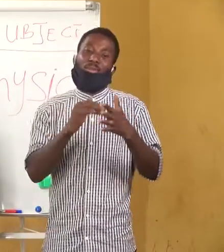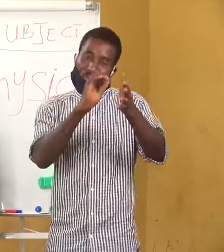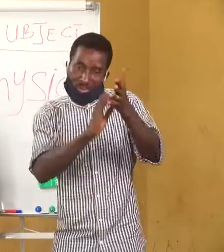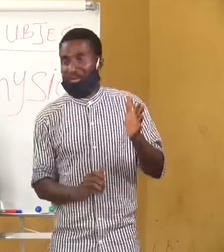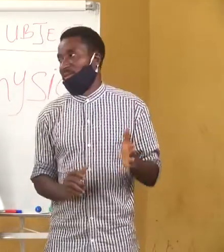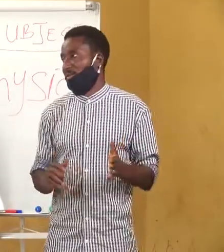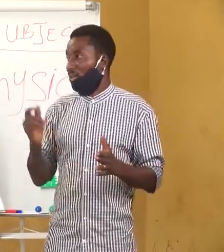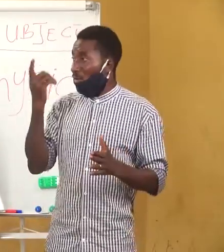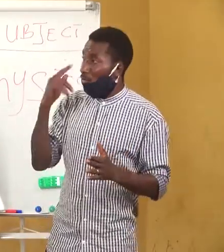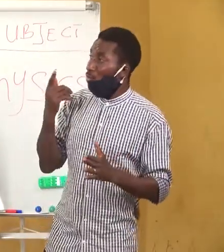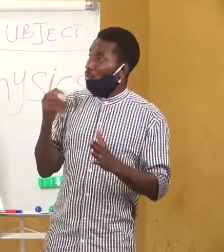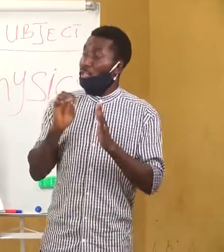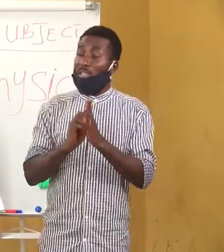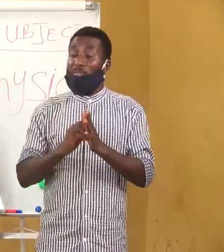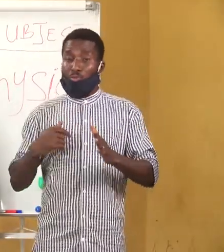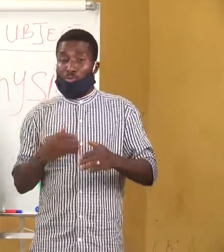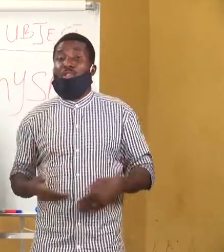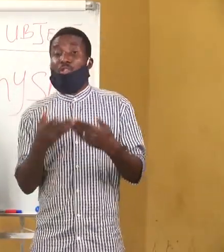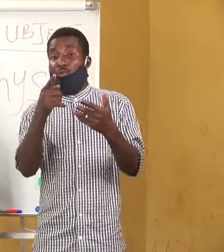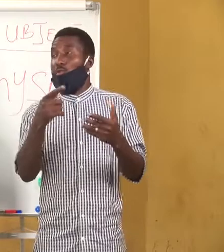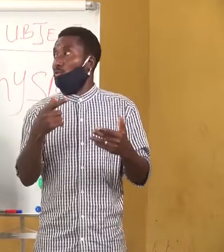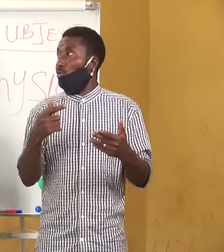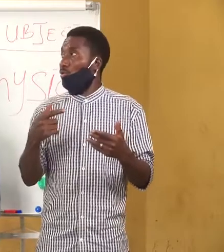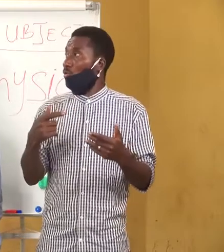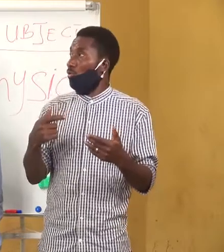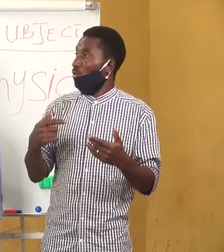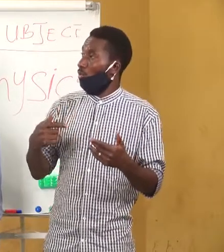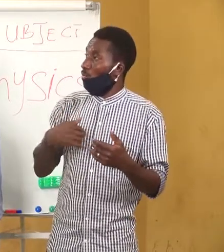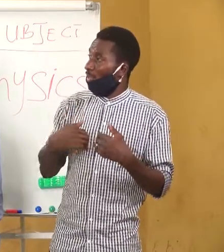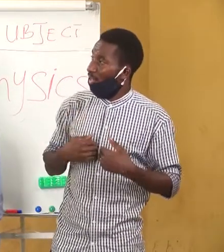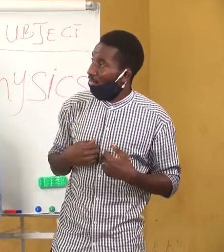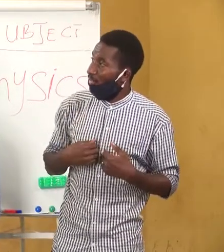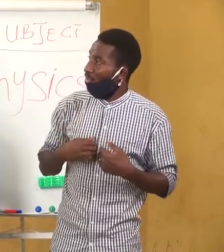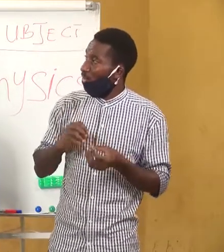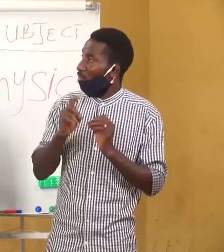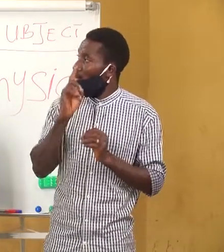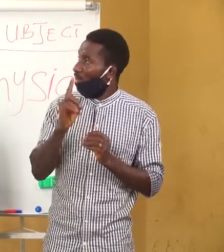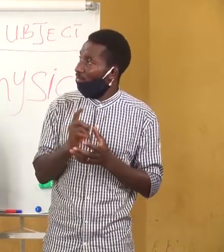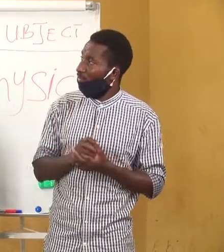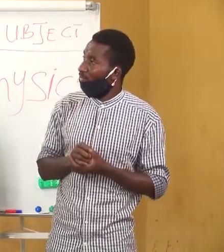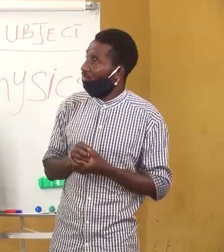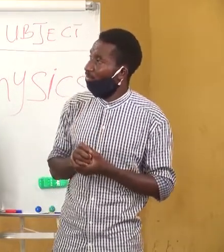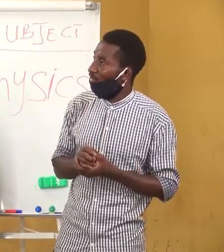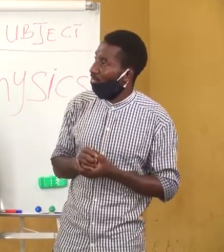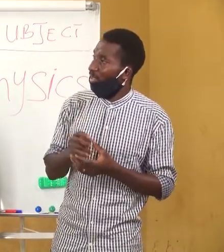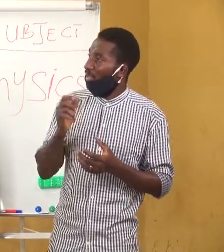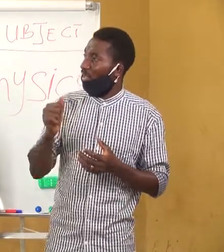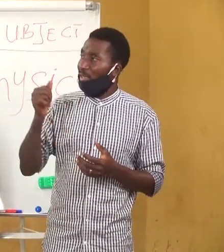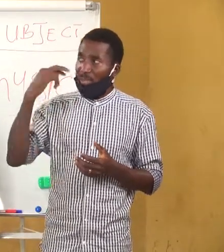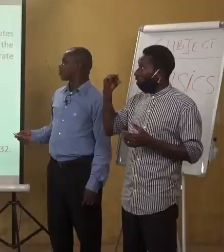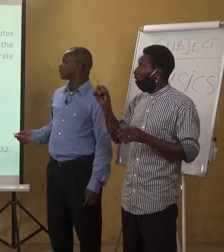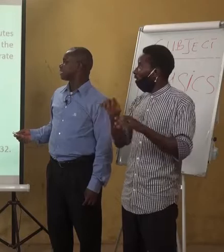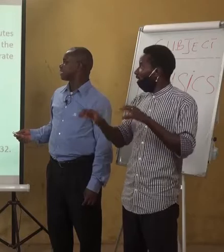given, we have very important, the radioactive element has a half-life of 3 minutes, and the count rate